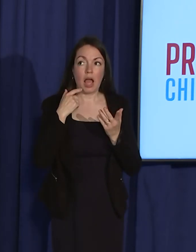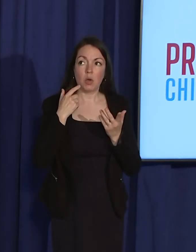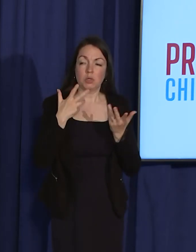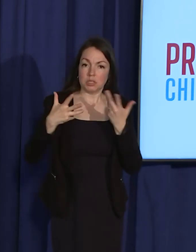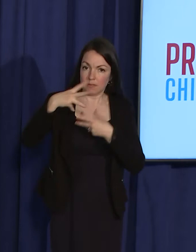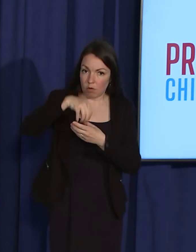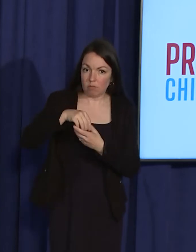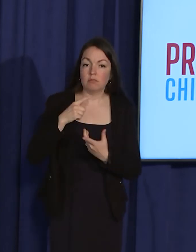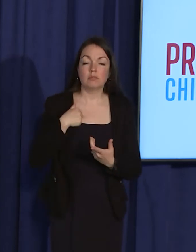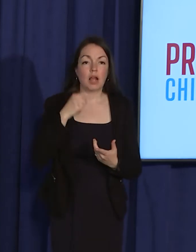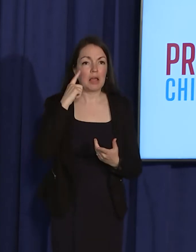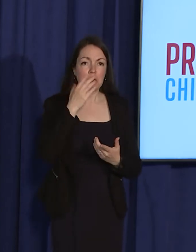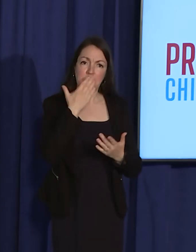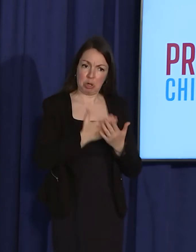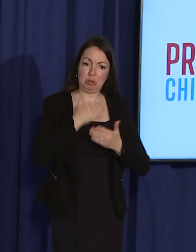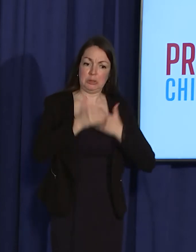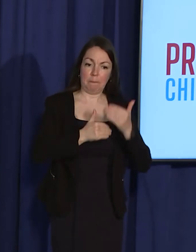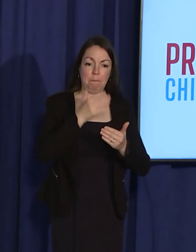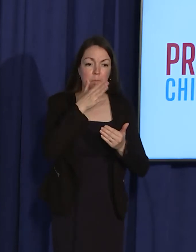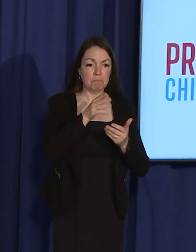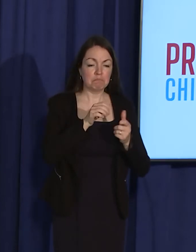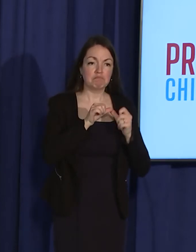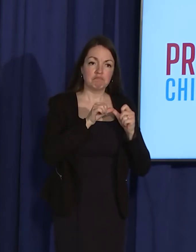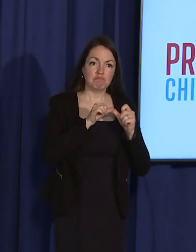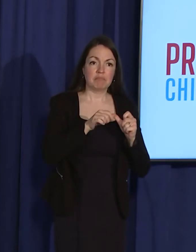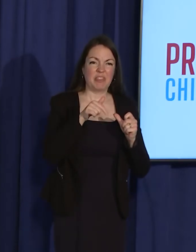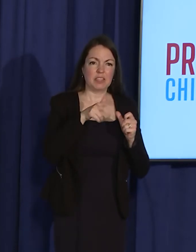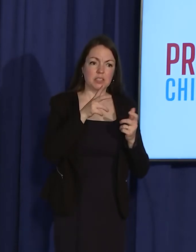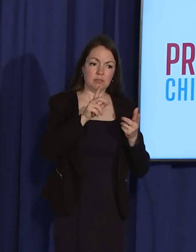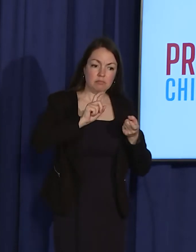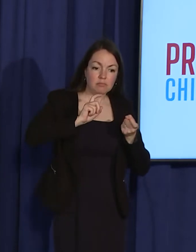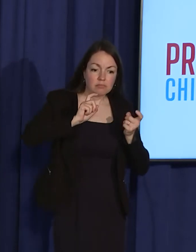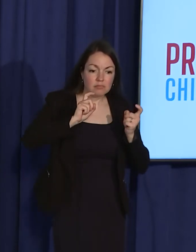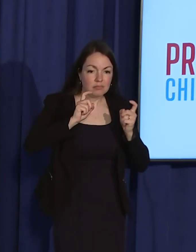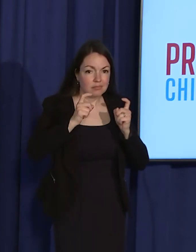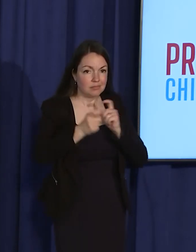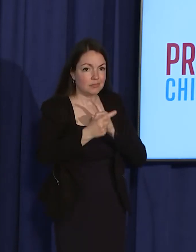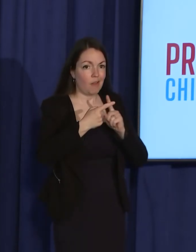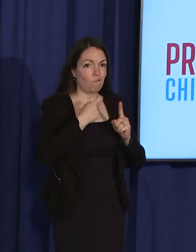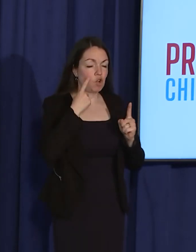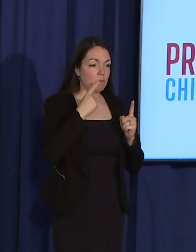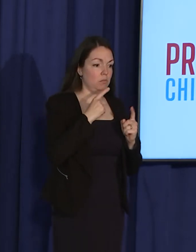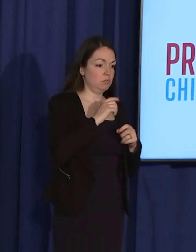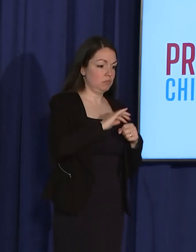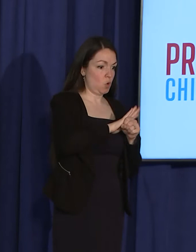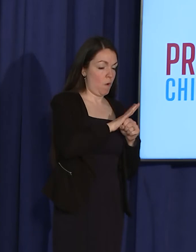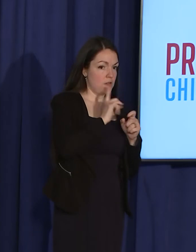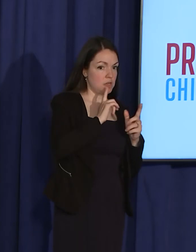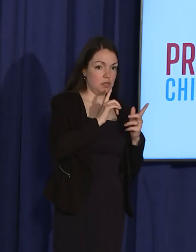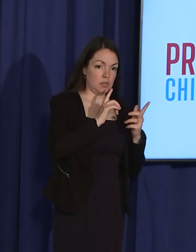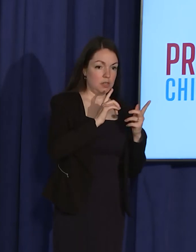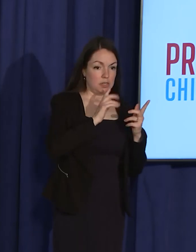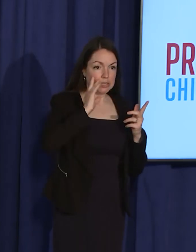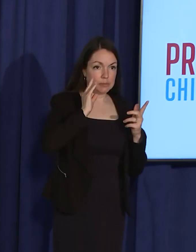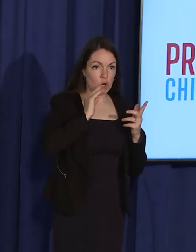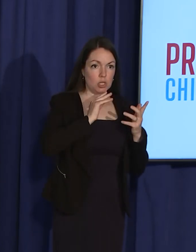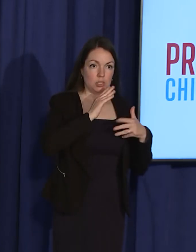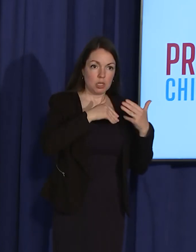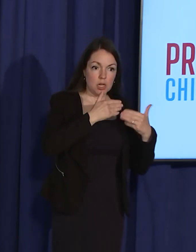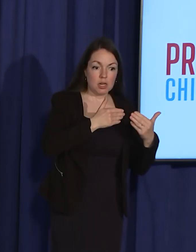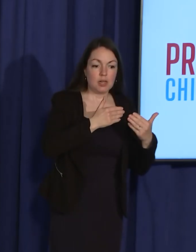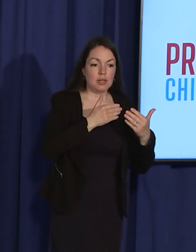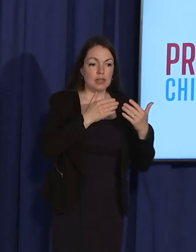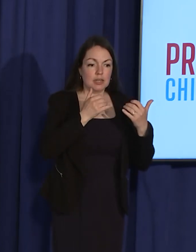going to be an ongoing transition for us from COVID. And all along, we have